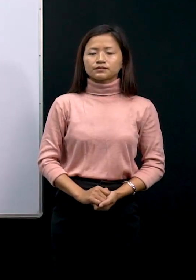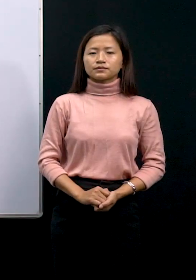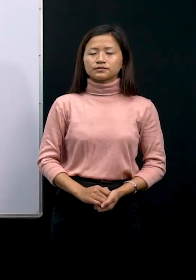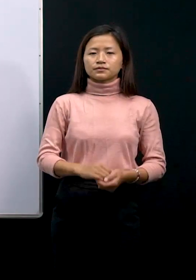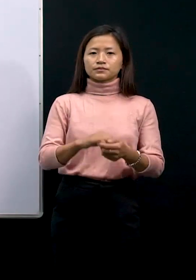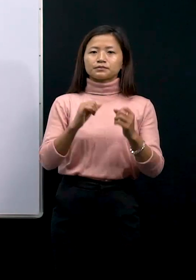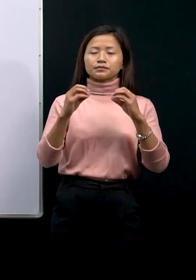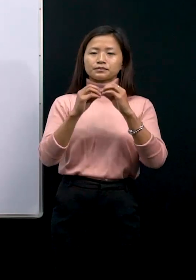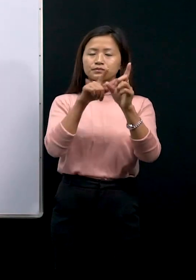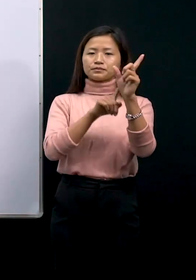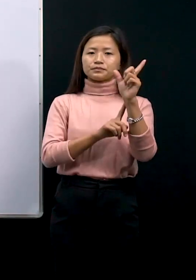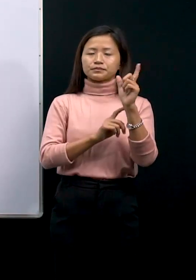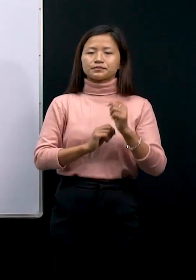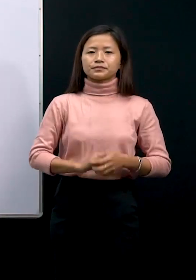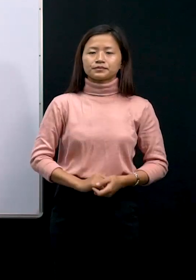By